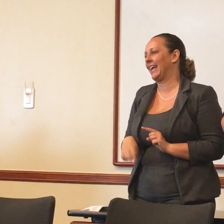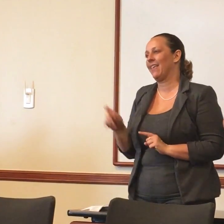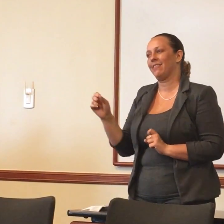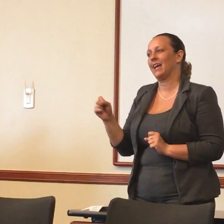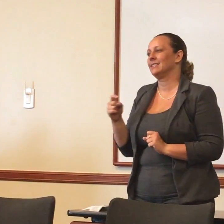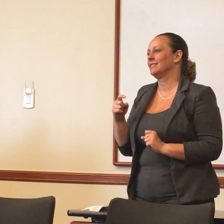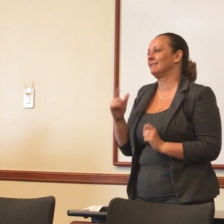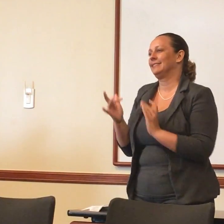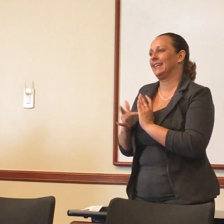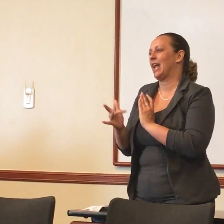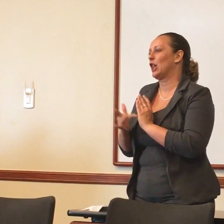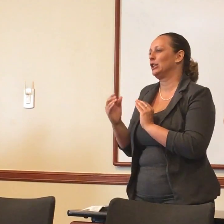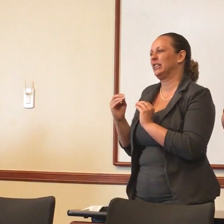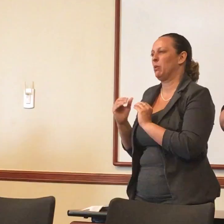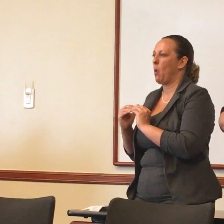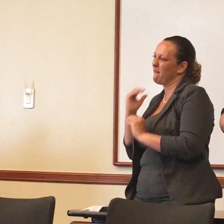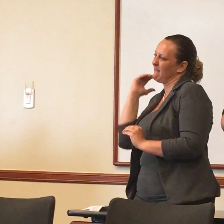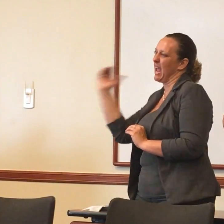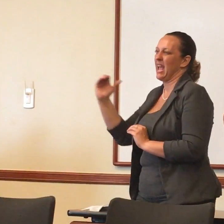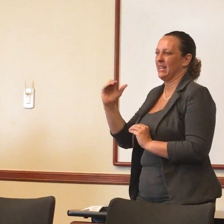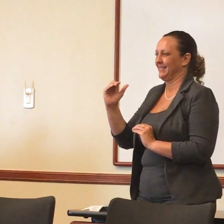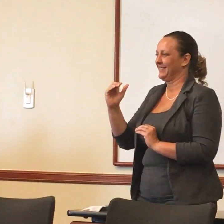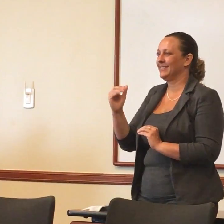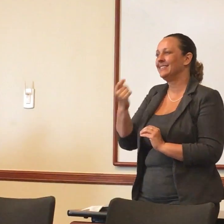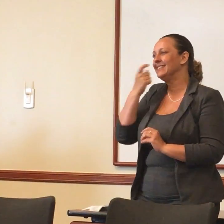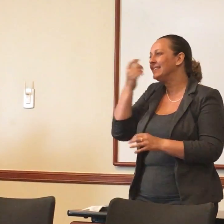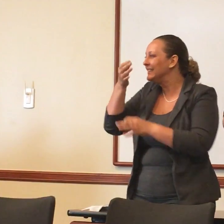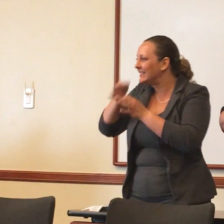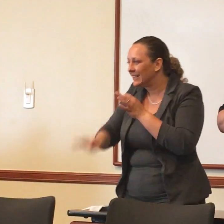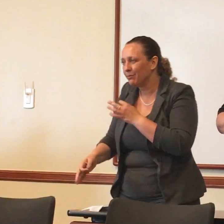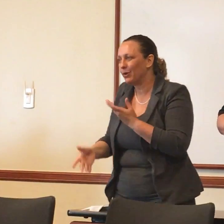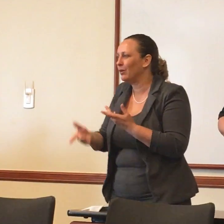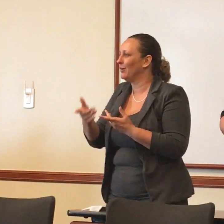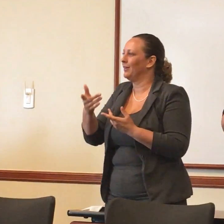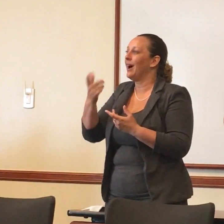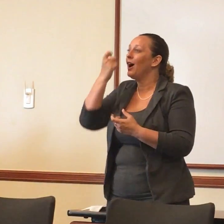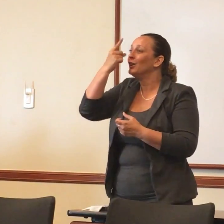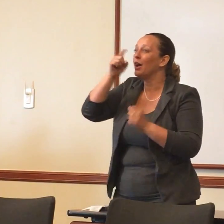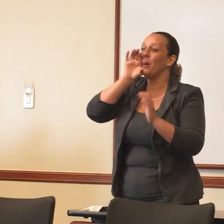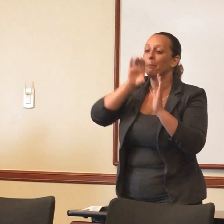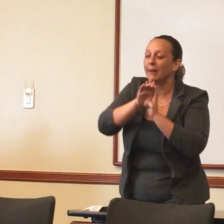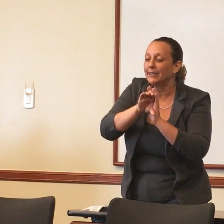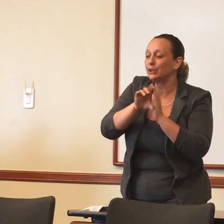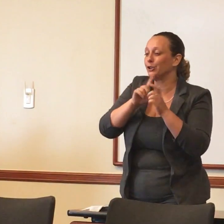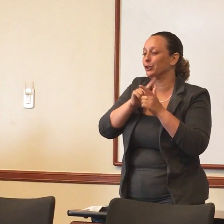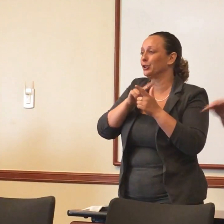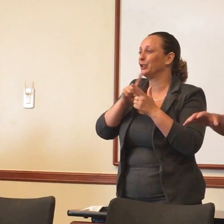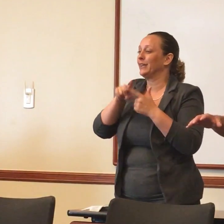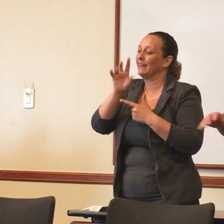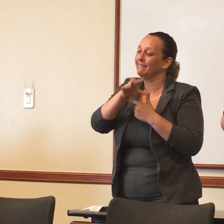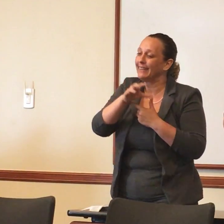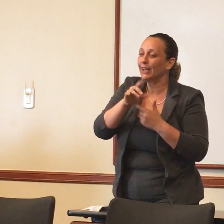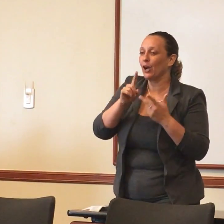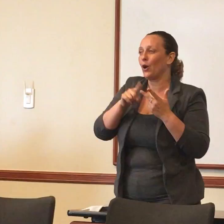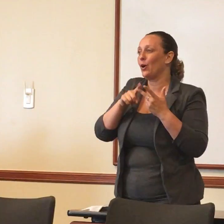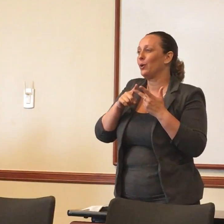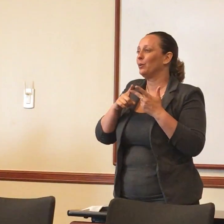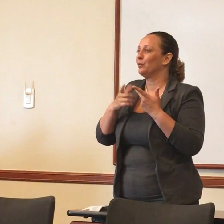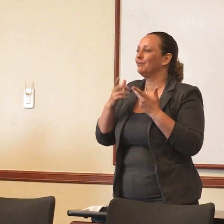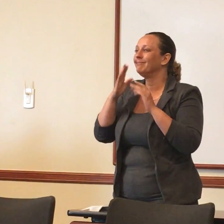on the phone. So no, that's also, no, again, no pictures, no videos, no emojis, just straight